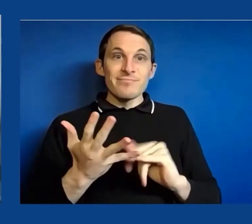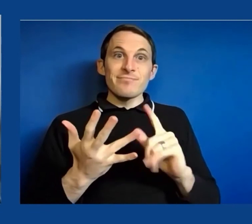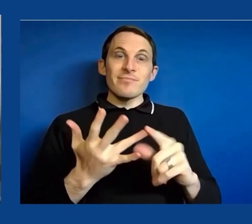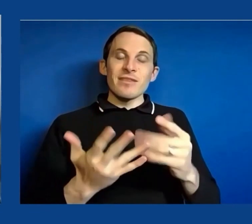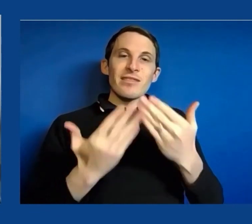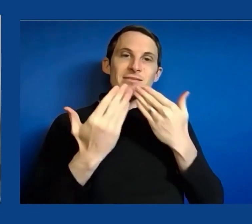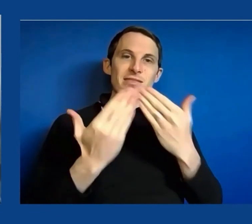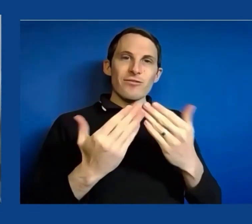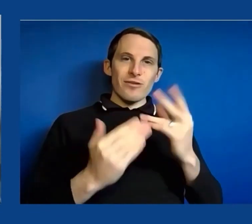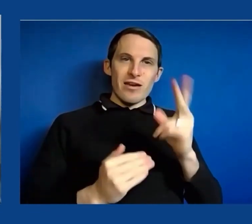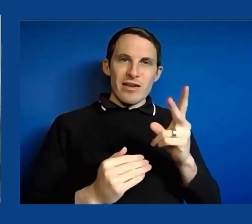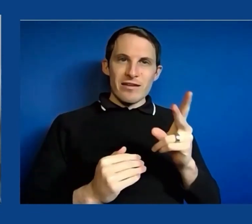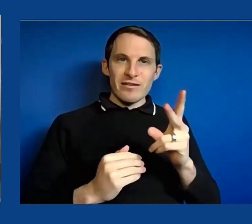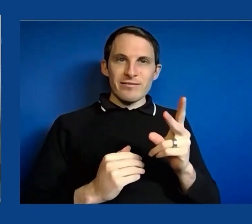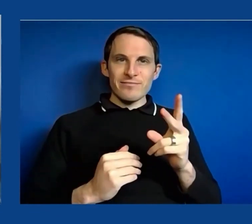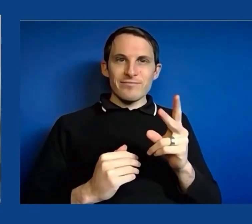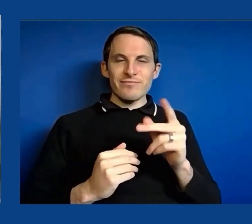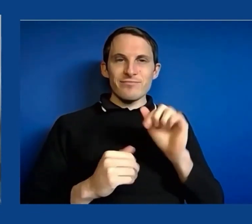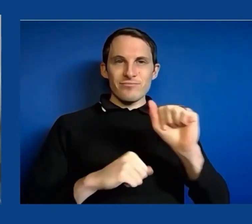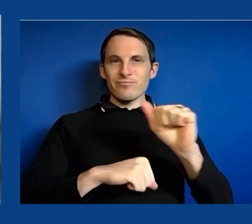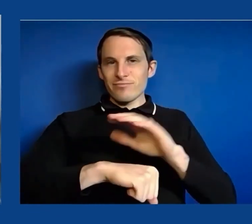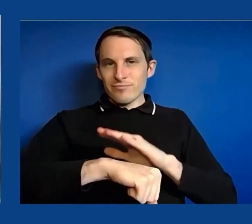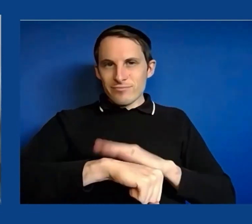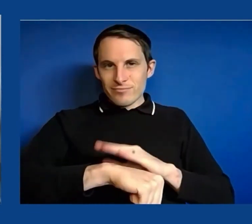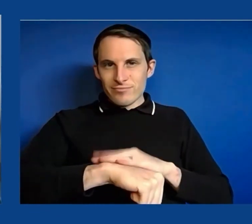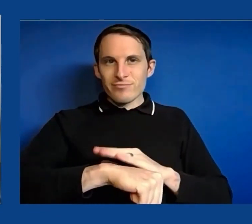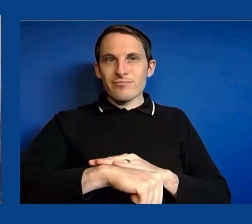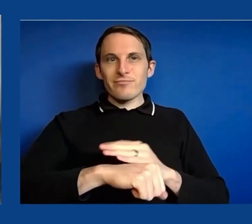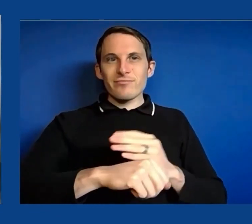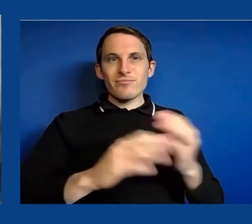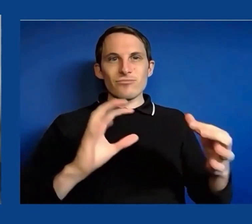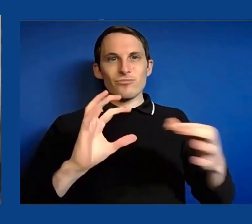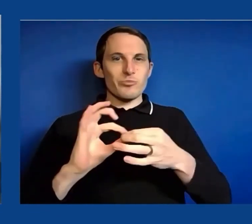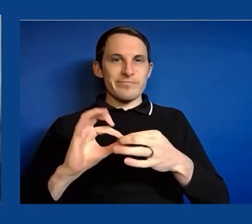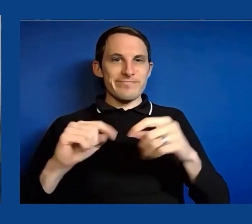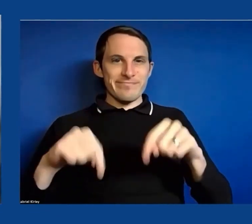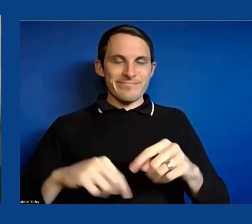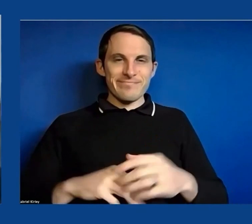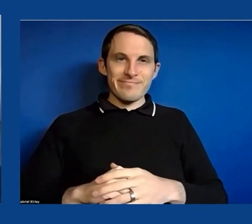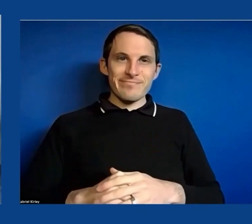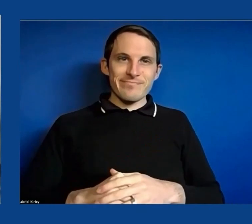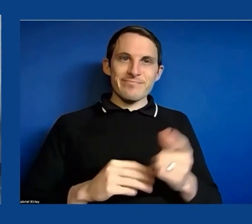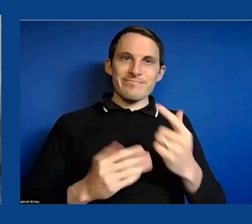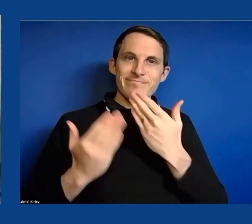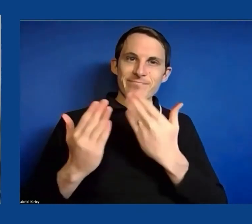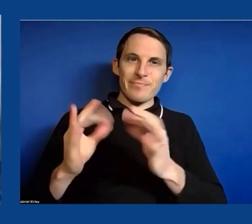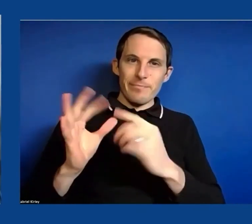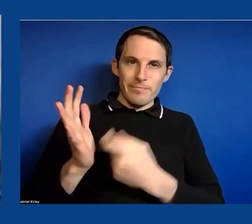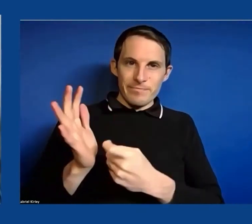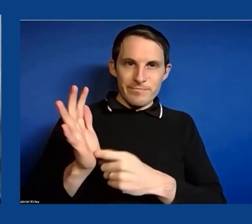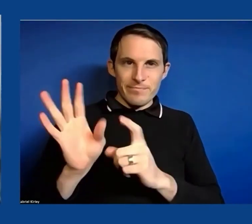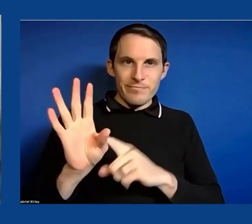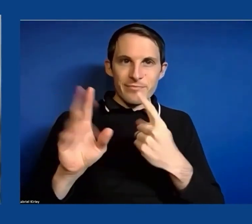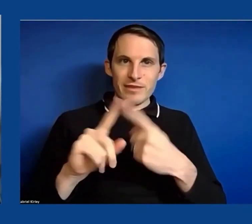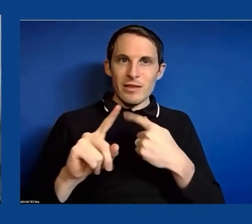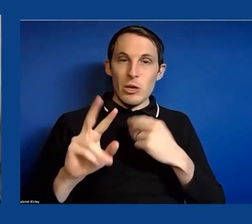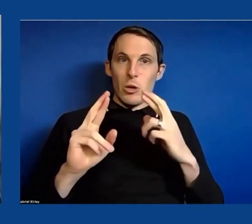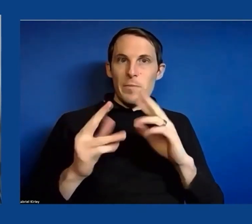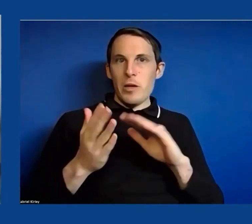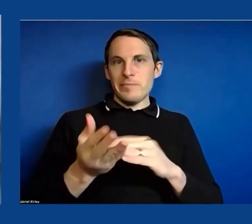again for taking some time out of your day to join us. Thank you, Barry, and I hope that helps somewhere,